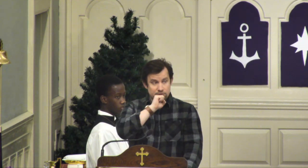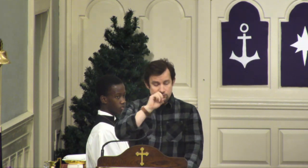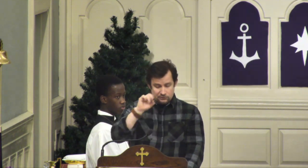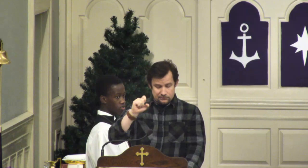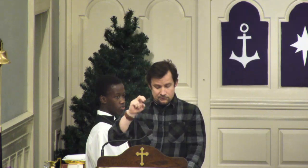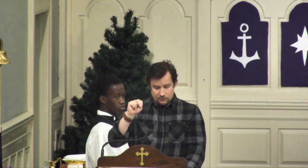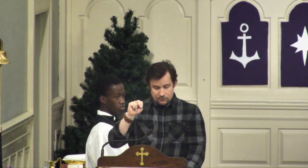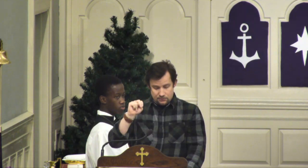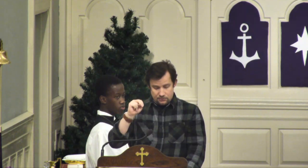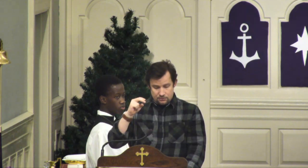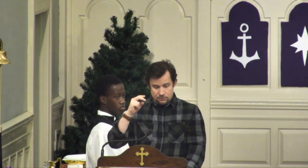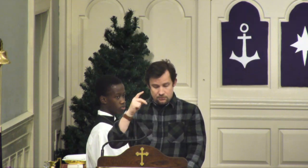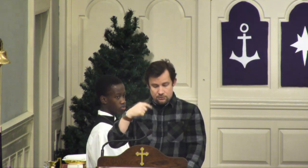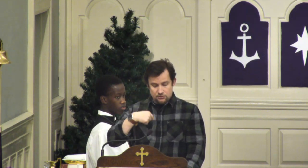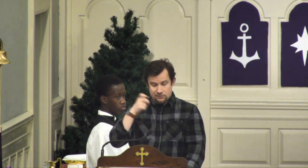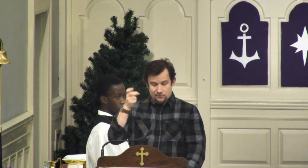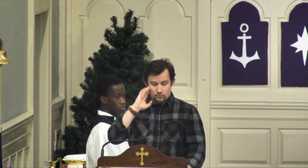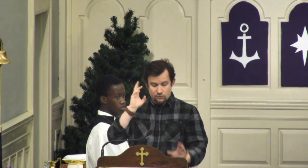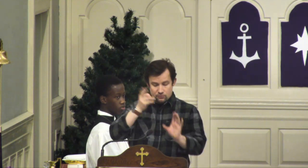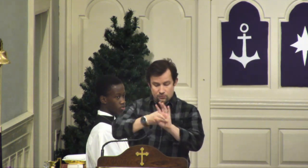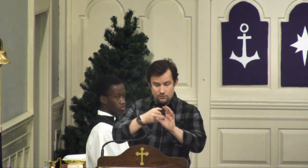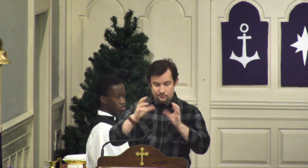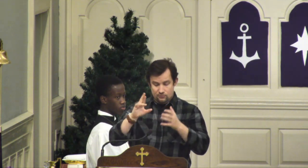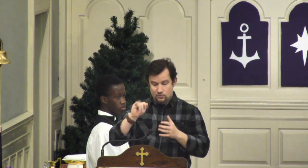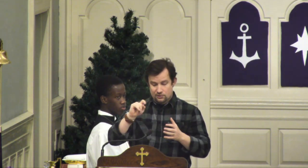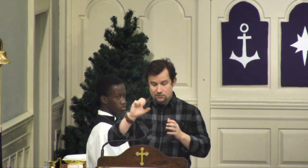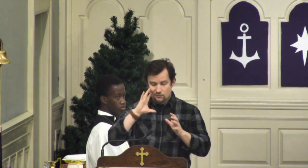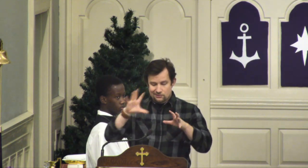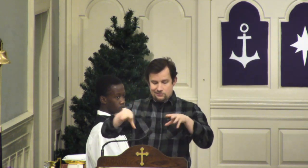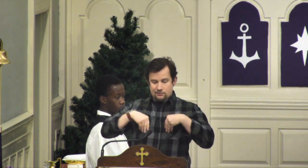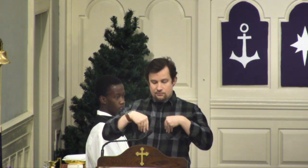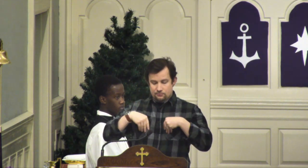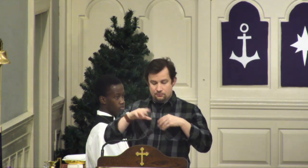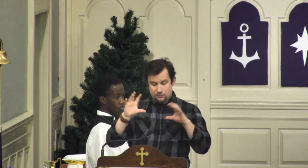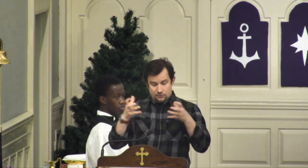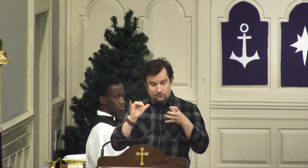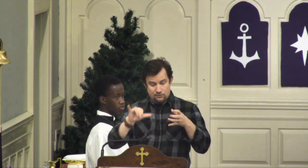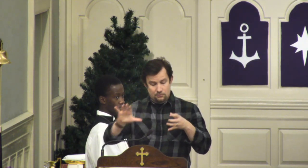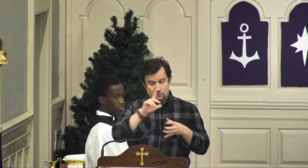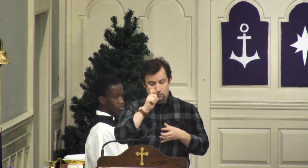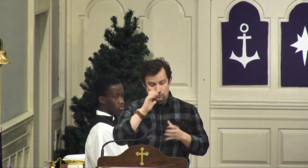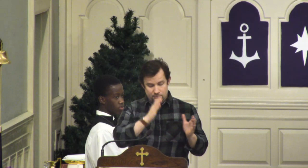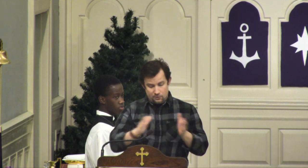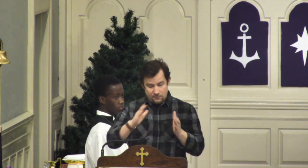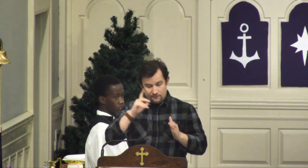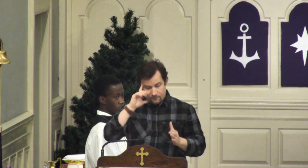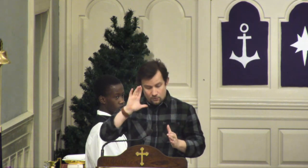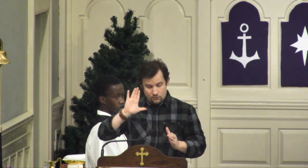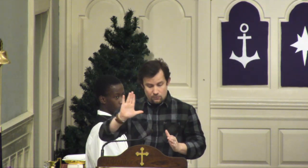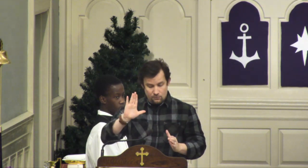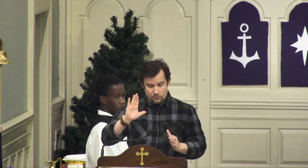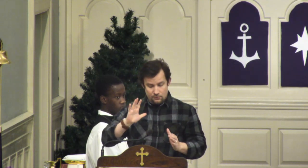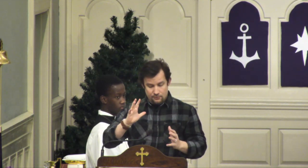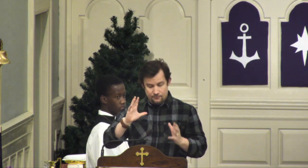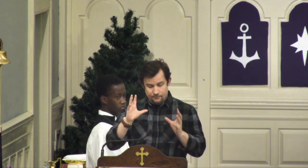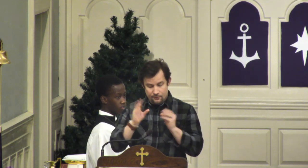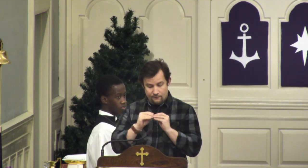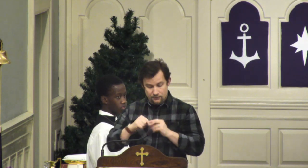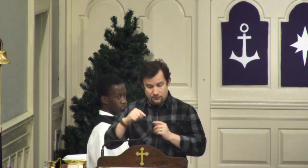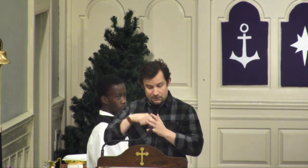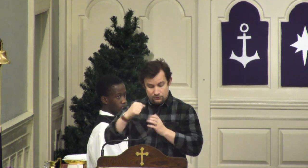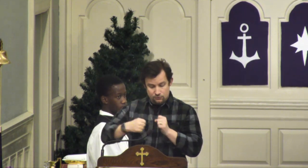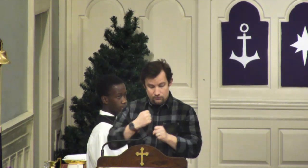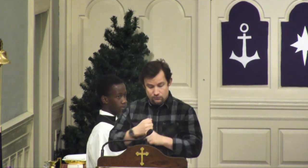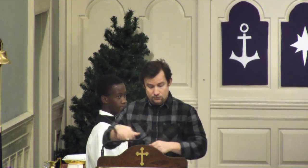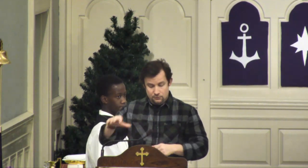For Bishop Sean, that he will rejoice at the rite of acceptance with all those who are preparing for full